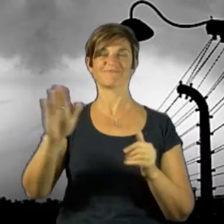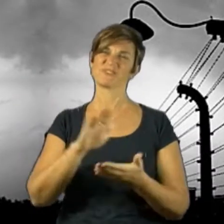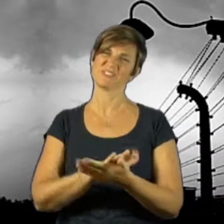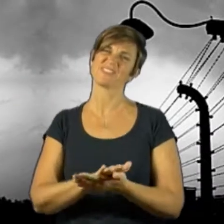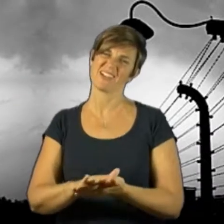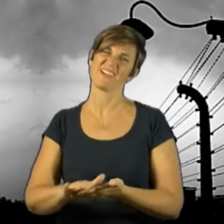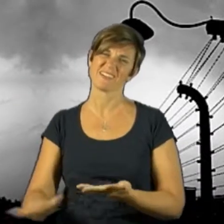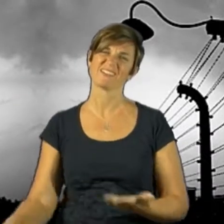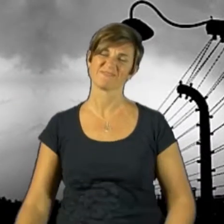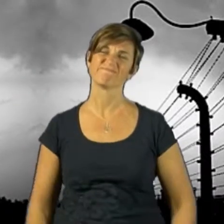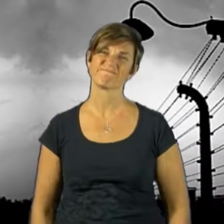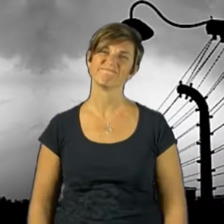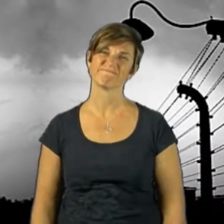I always found that so nice.